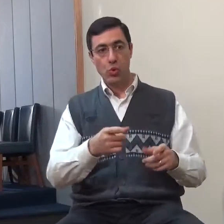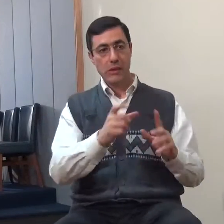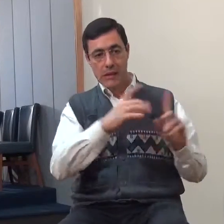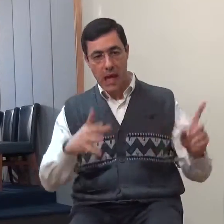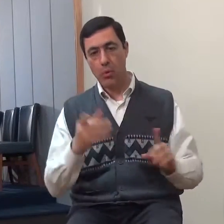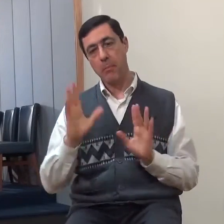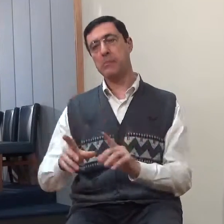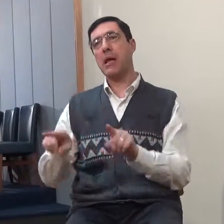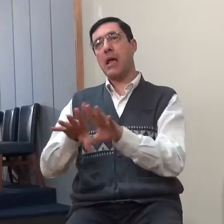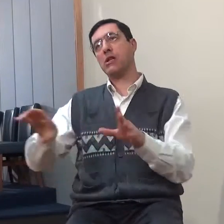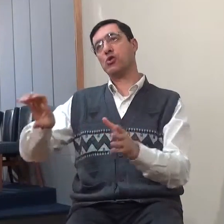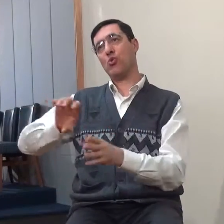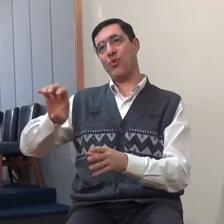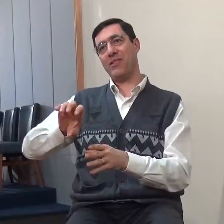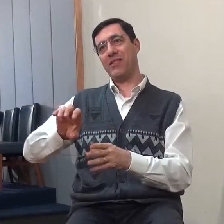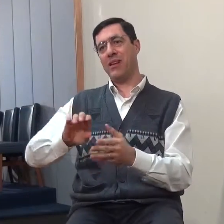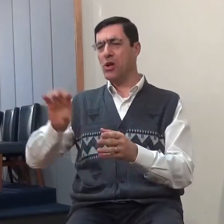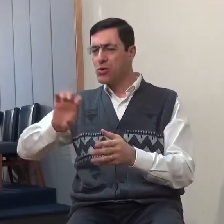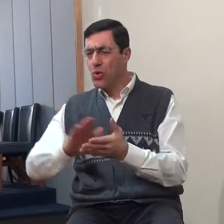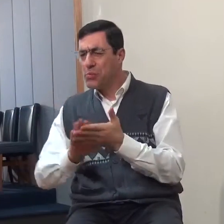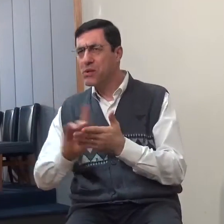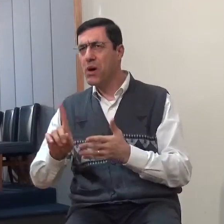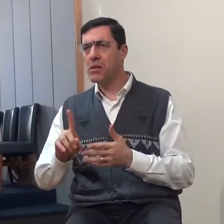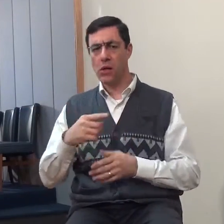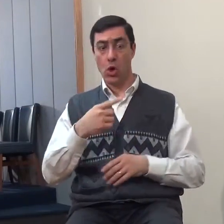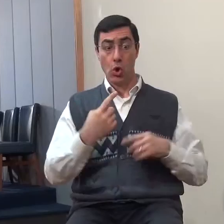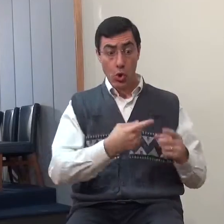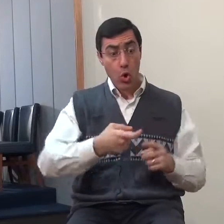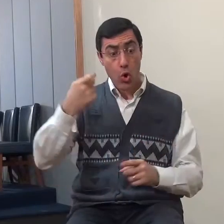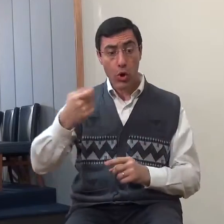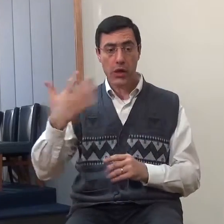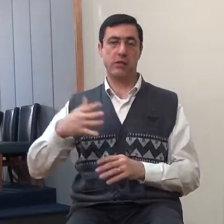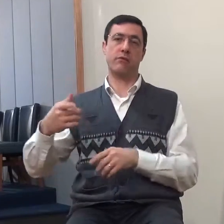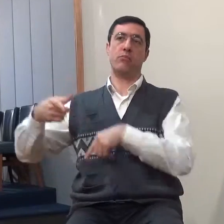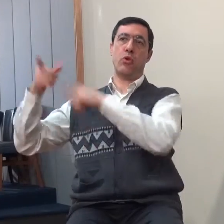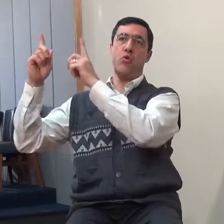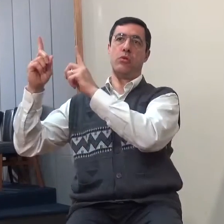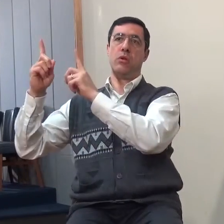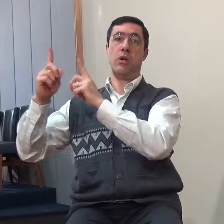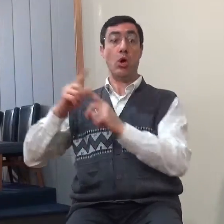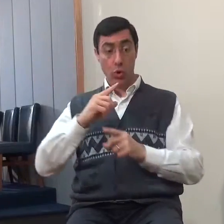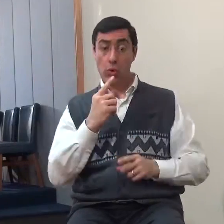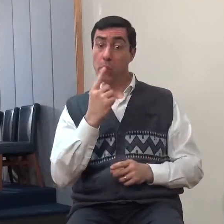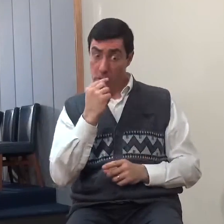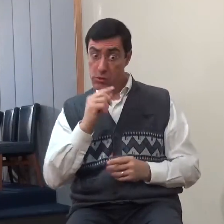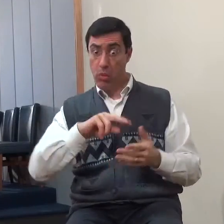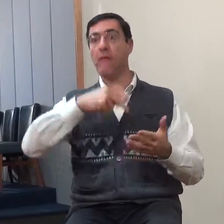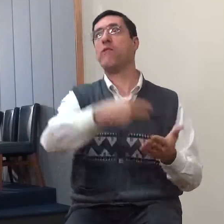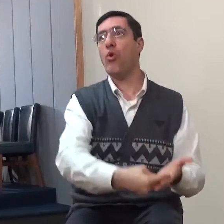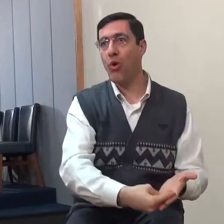salted? You've got a high calling, and how quickly you could fall from it and lose your